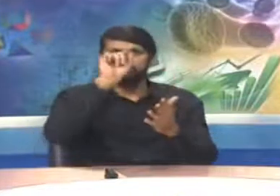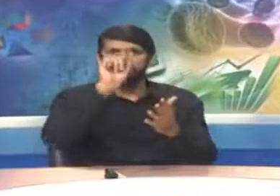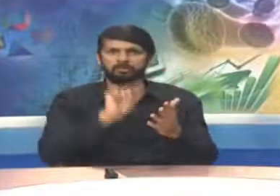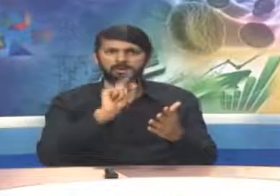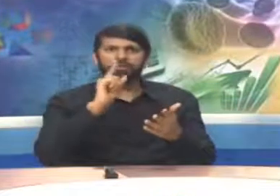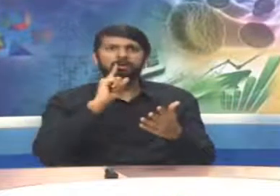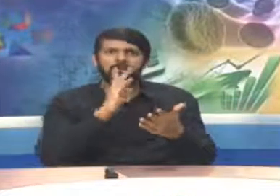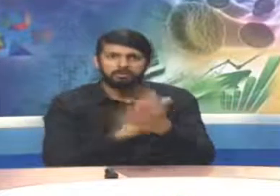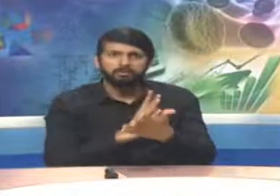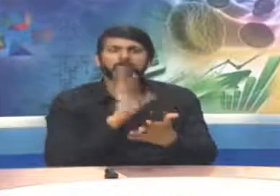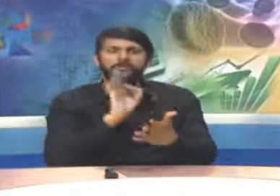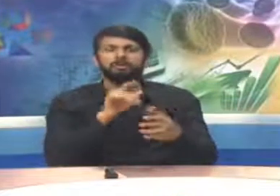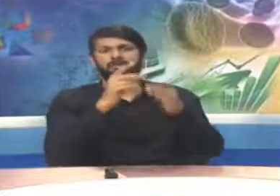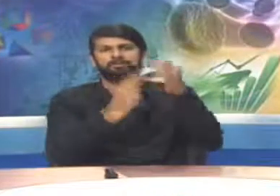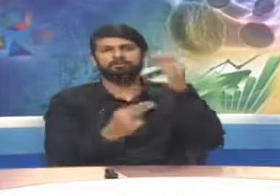Relevance of Marxism.